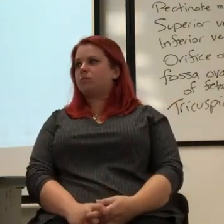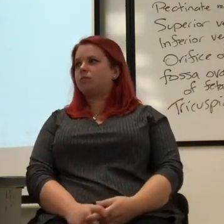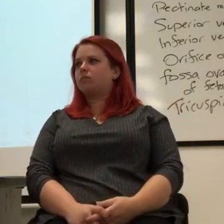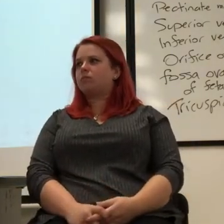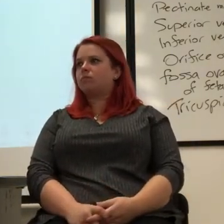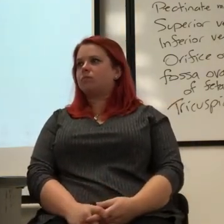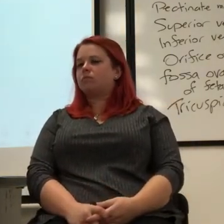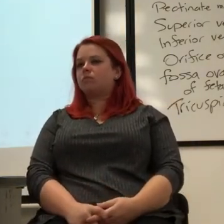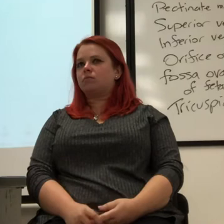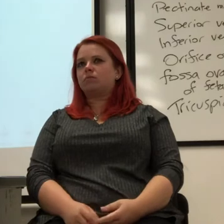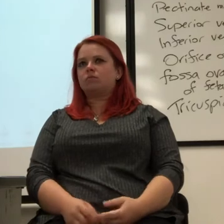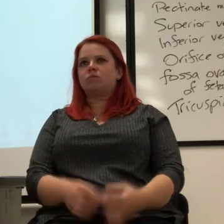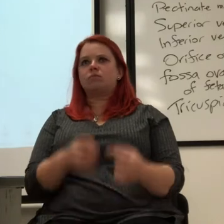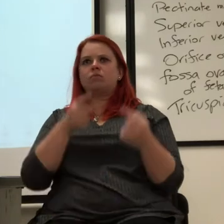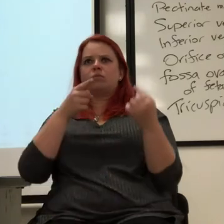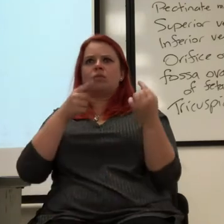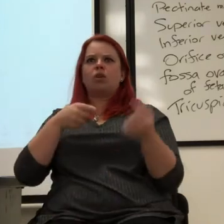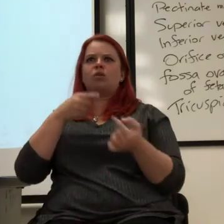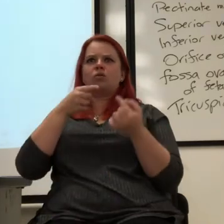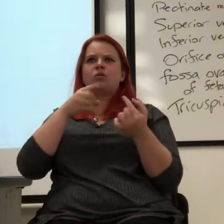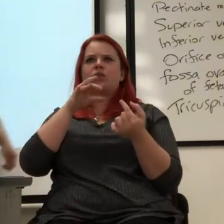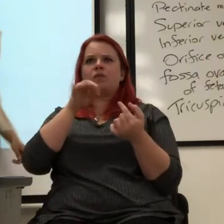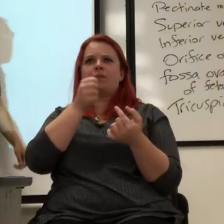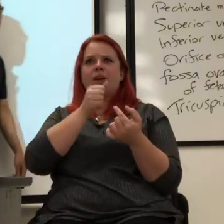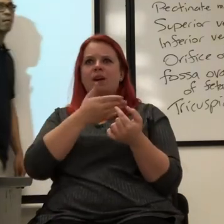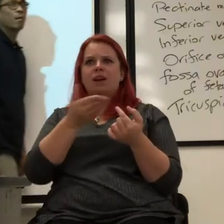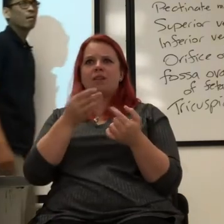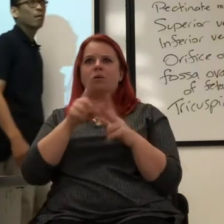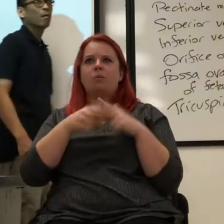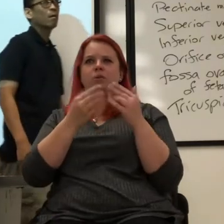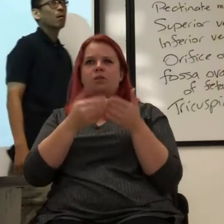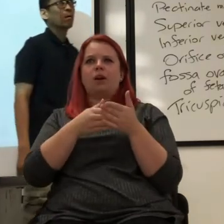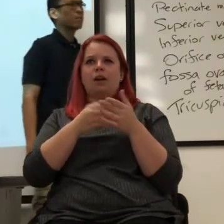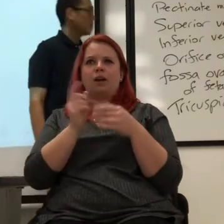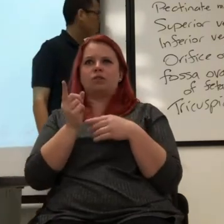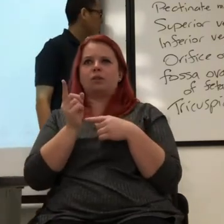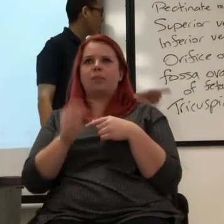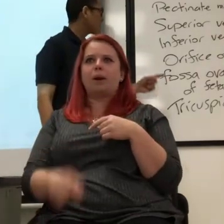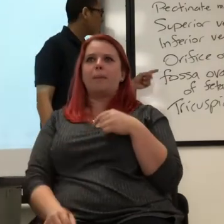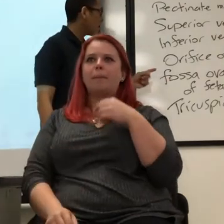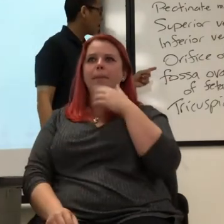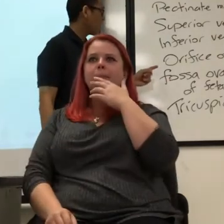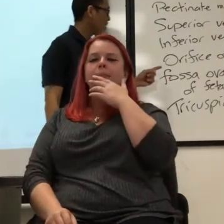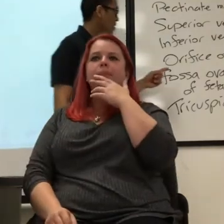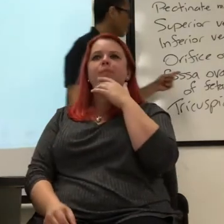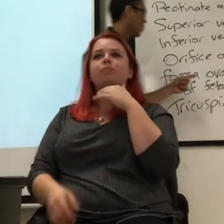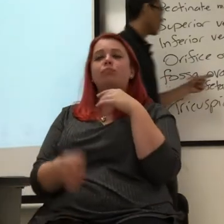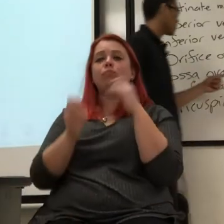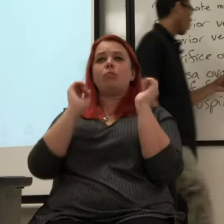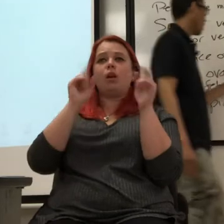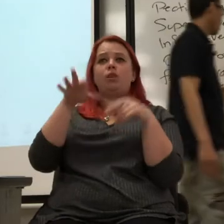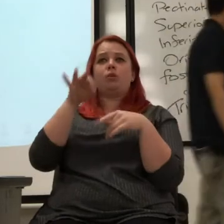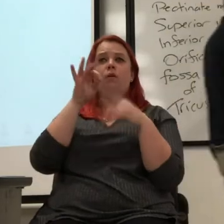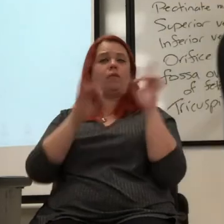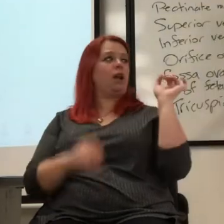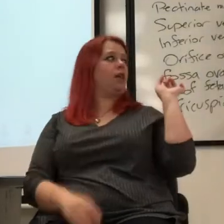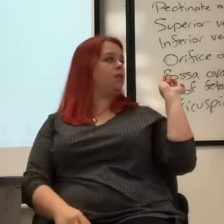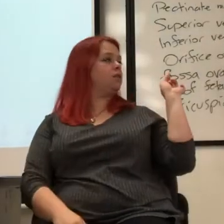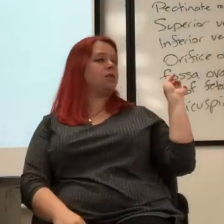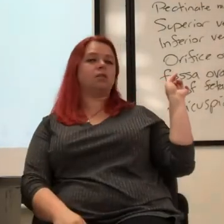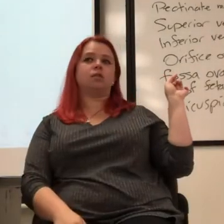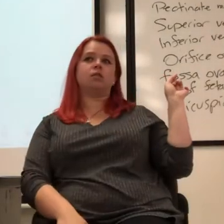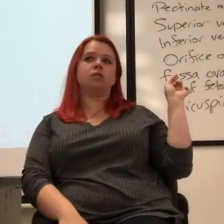you guys having trouble finding anything? We're going to reconvene in just a minute here. Did you guys find this one?